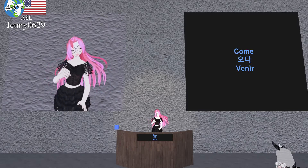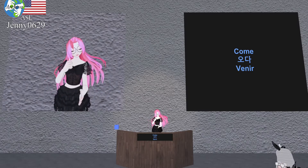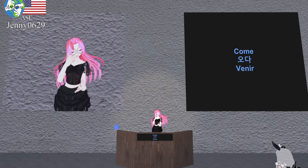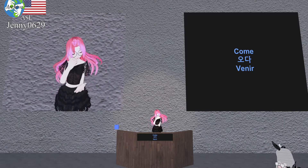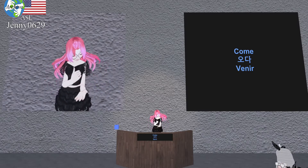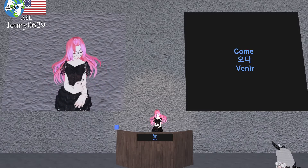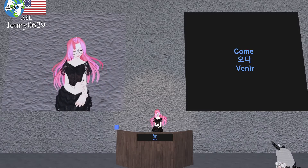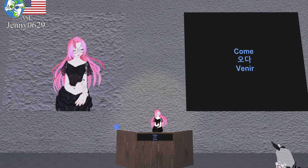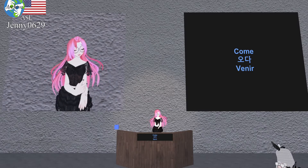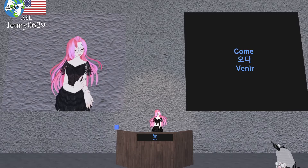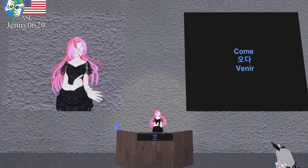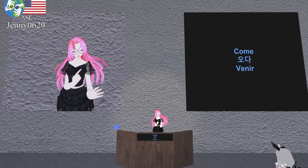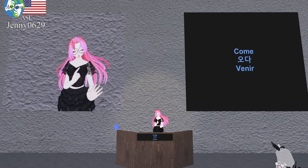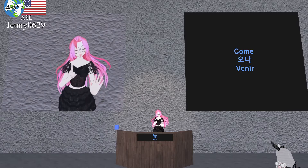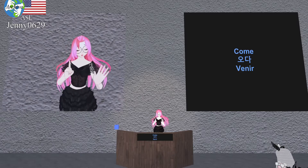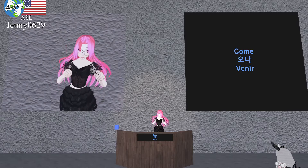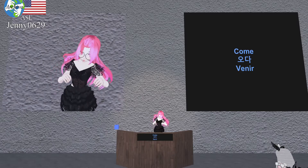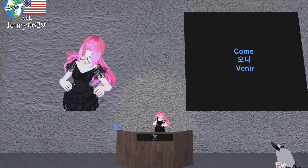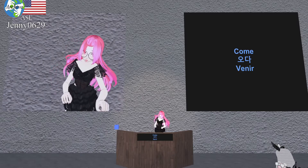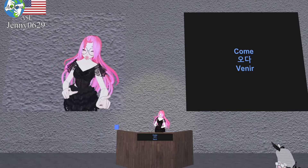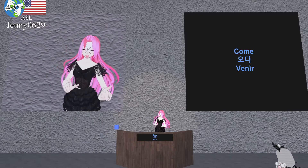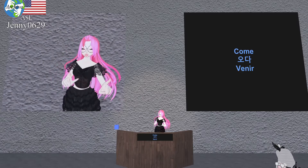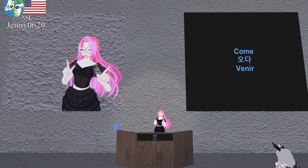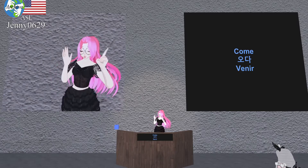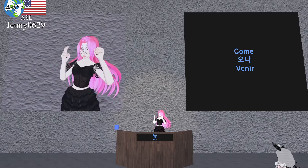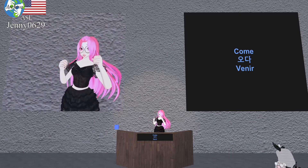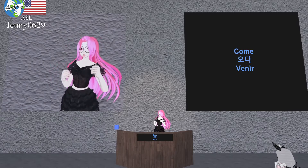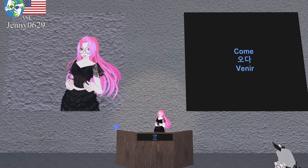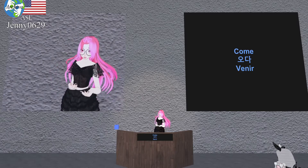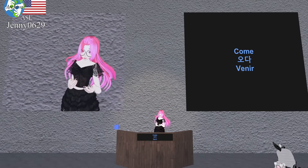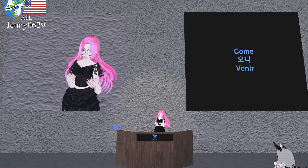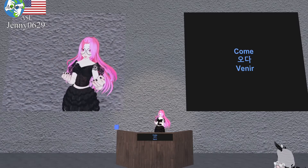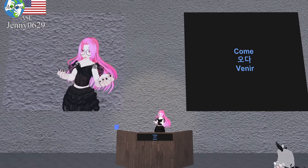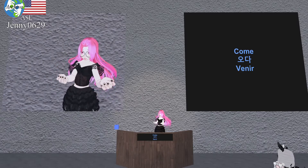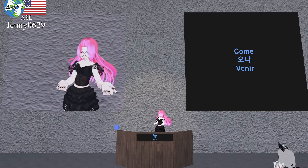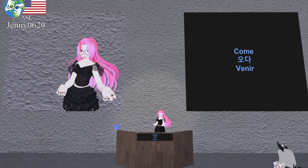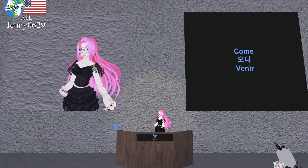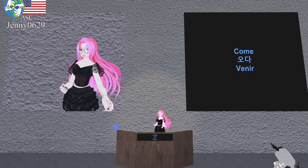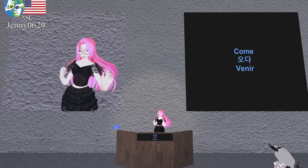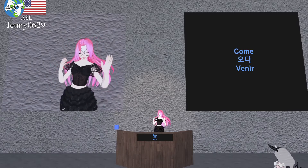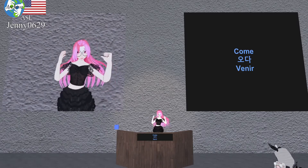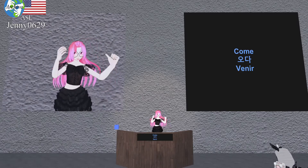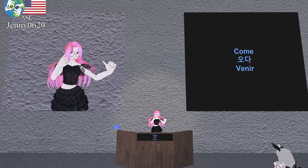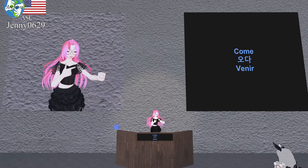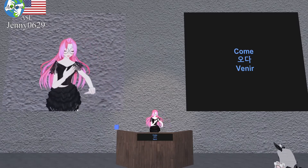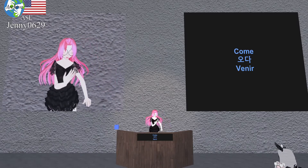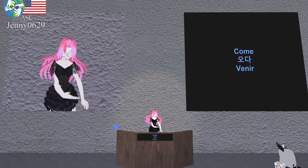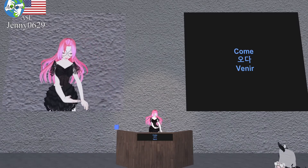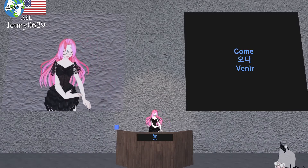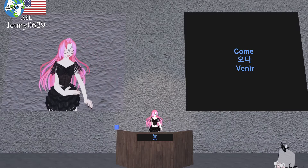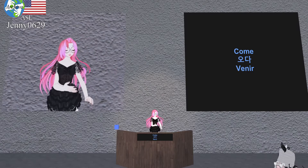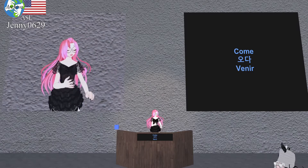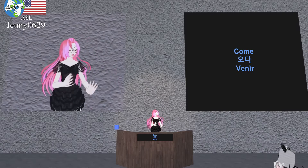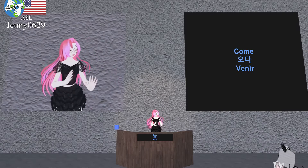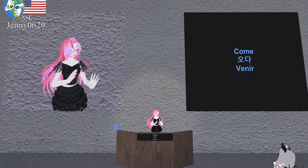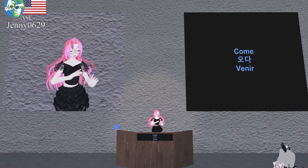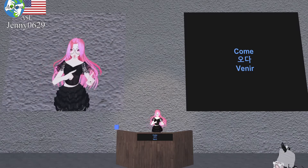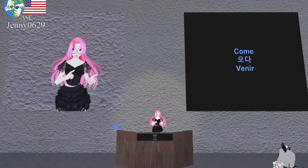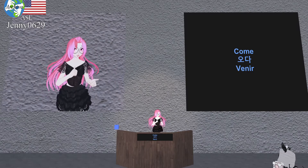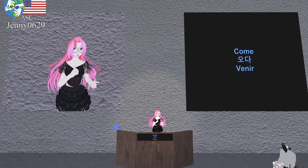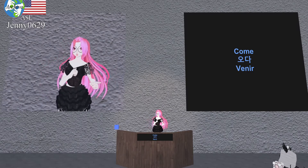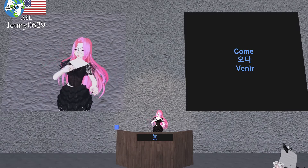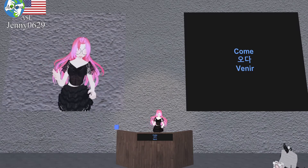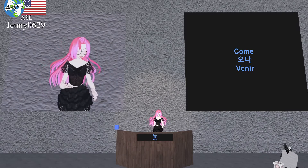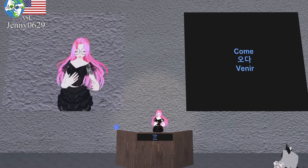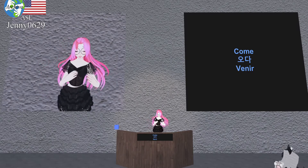me, yes, they approved me. They said, you're allowed to teach. We give you that opportunity. And I said, great, thank you.